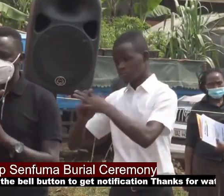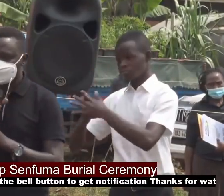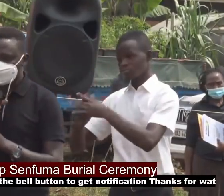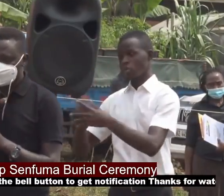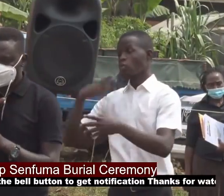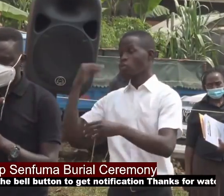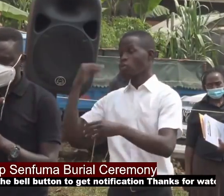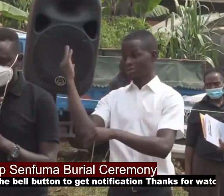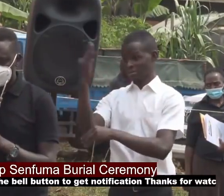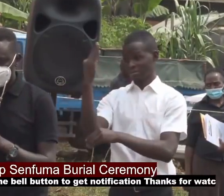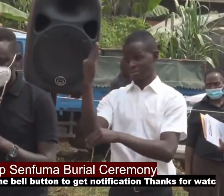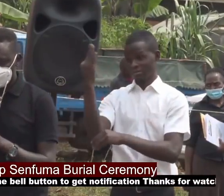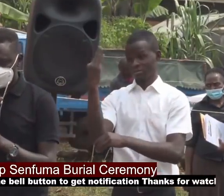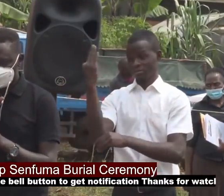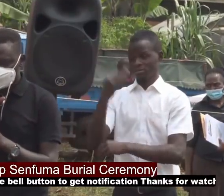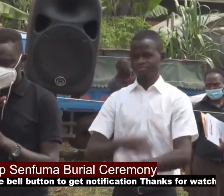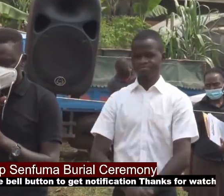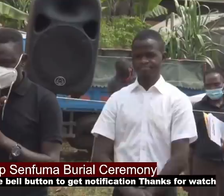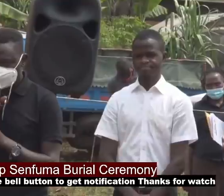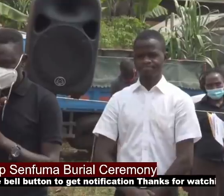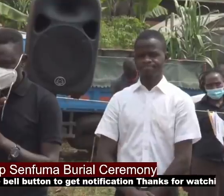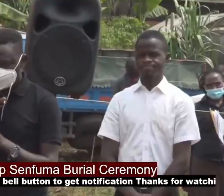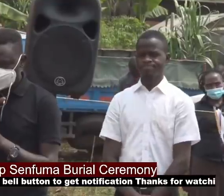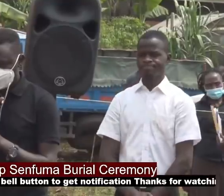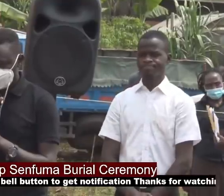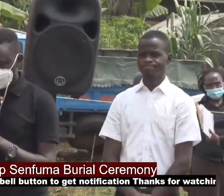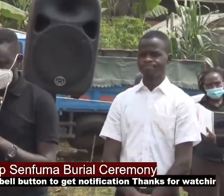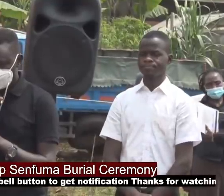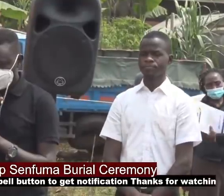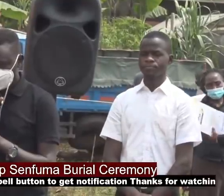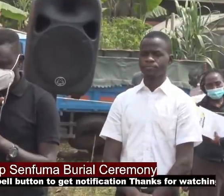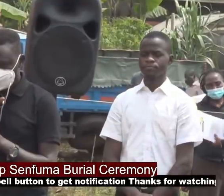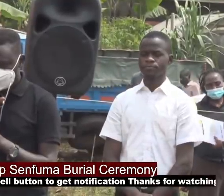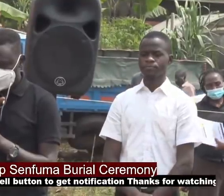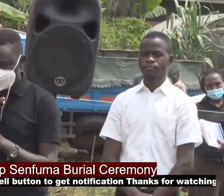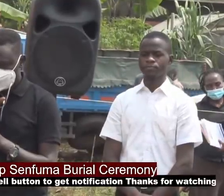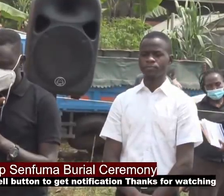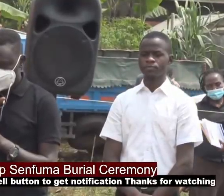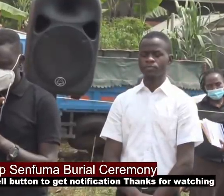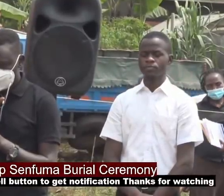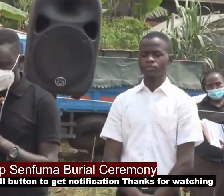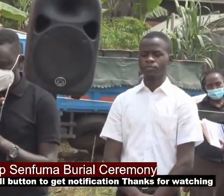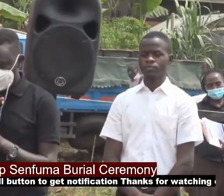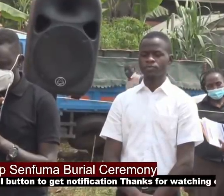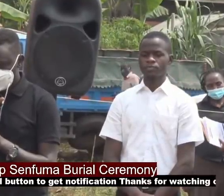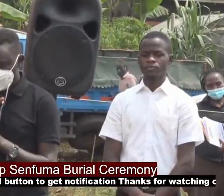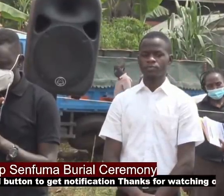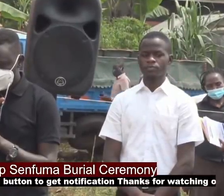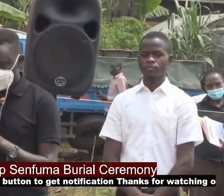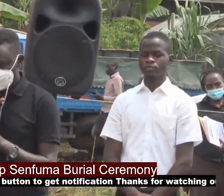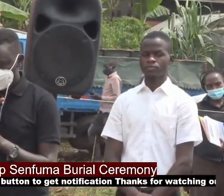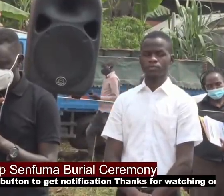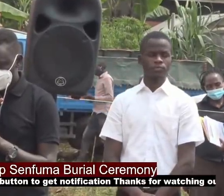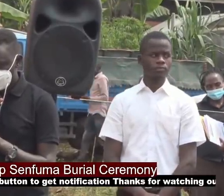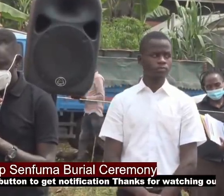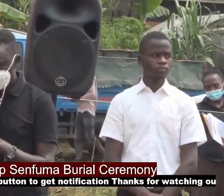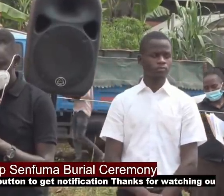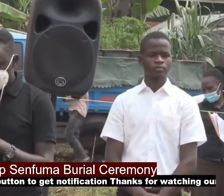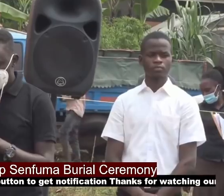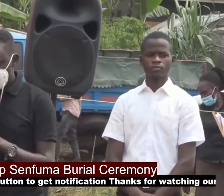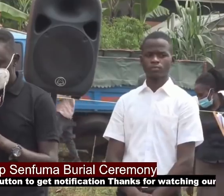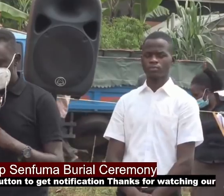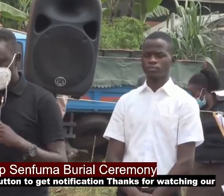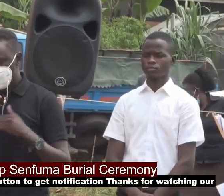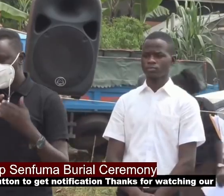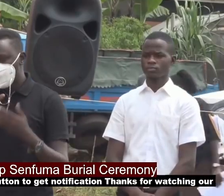njiri. Pastor Boni was an engineer, and every time I would come from school, I would go wait for him, and after his work, I would go with him